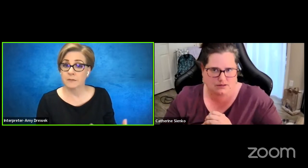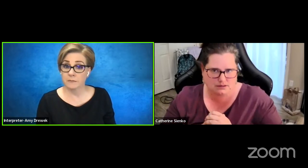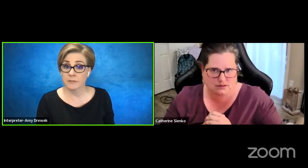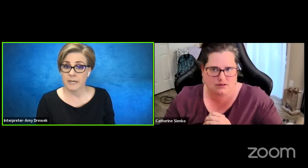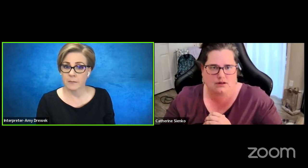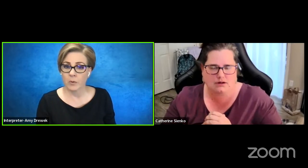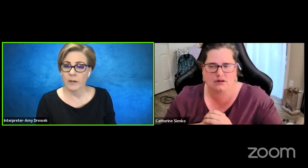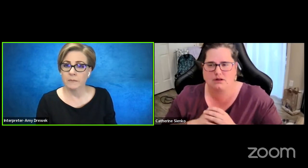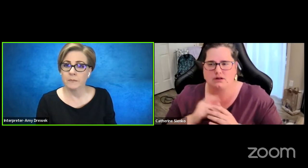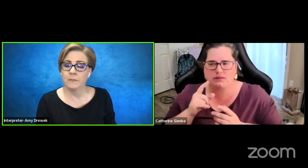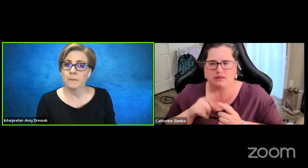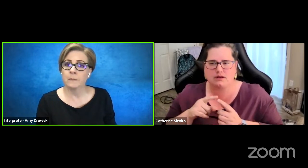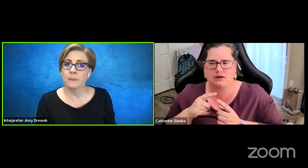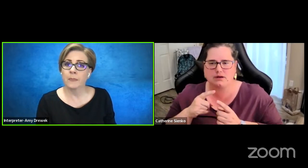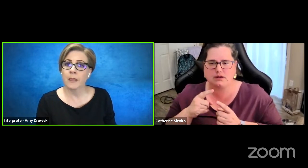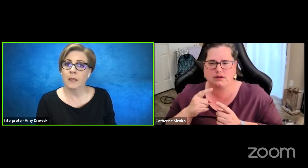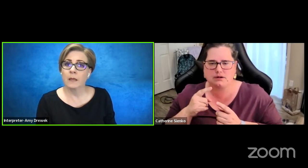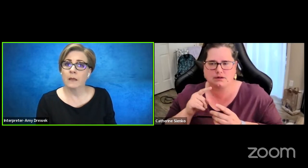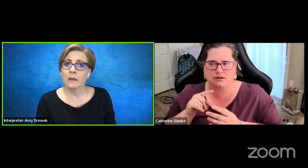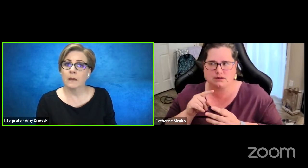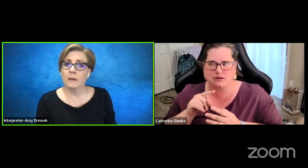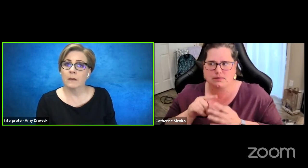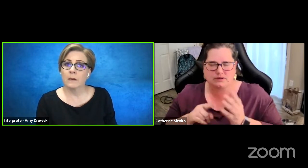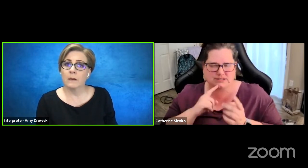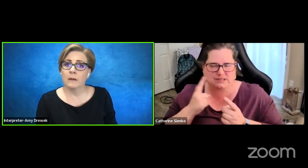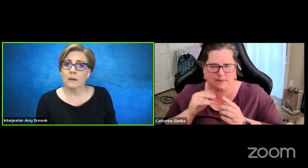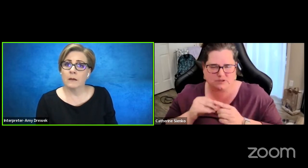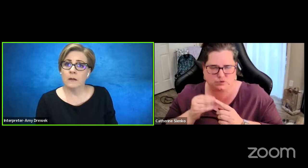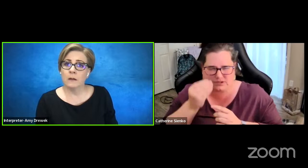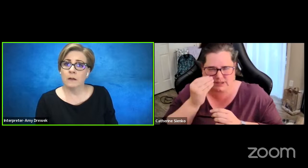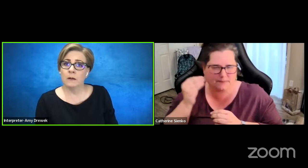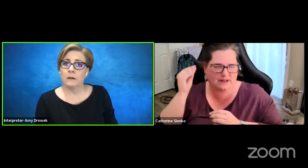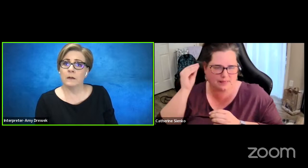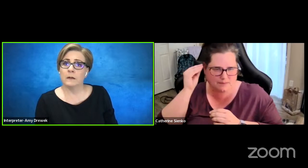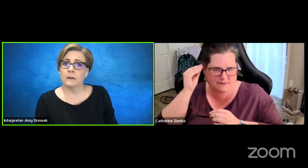HR representative's standpoint.